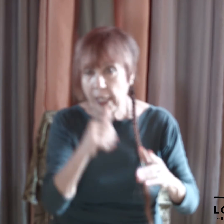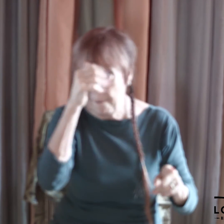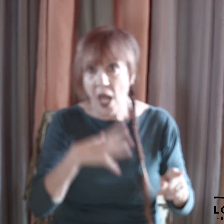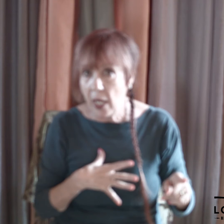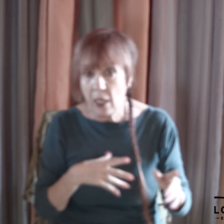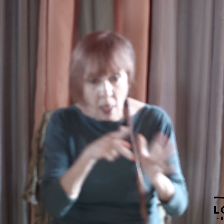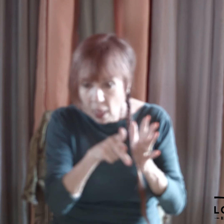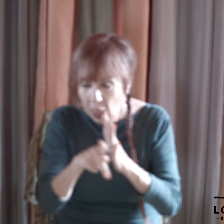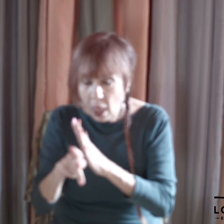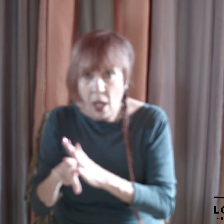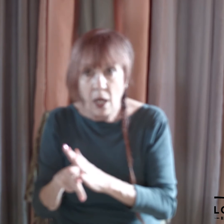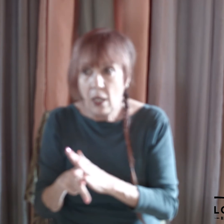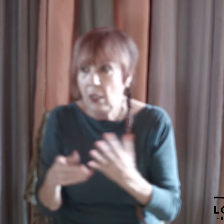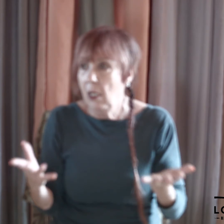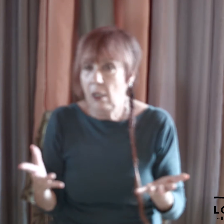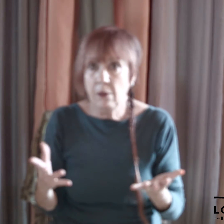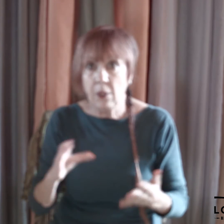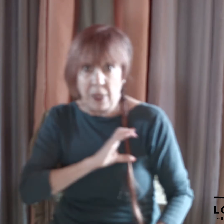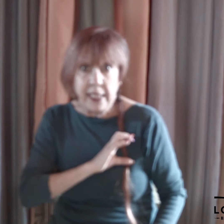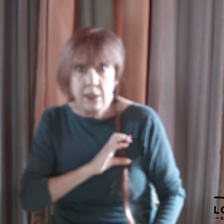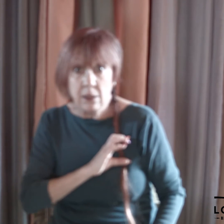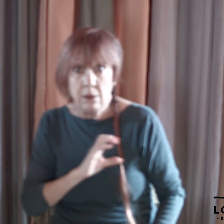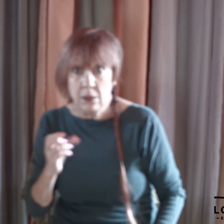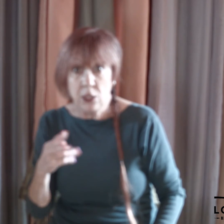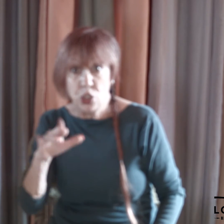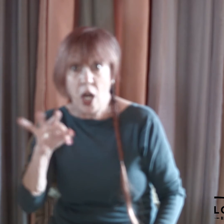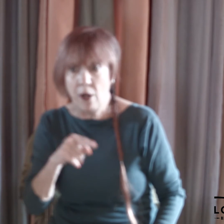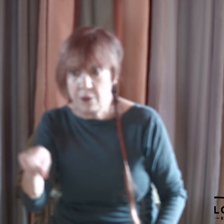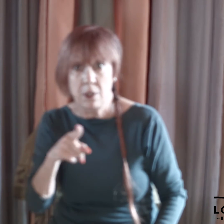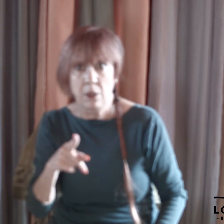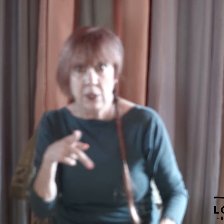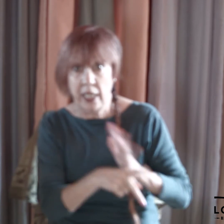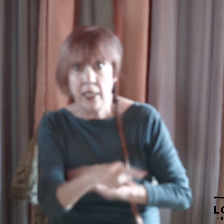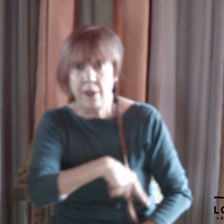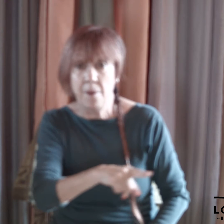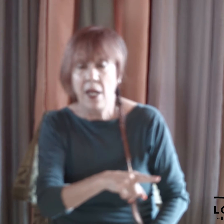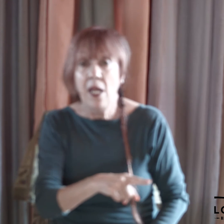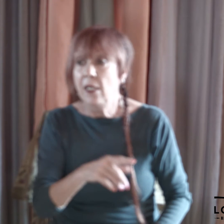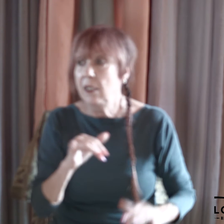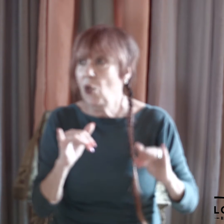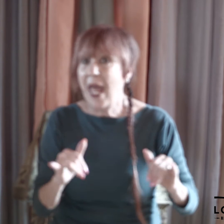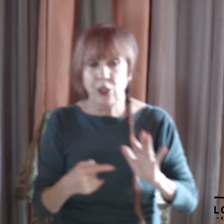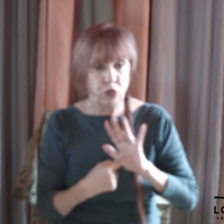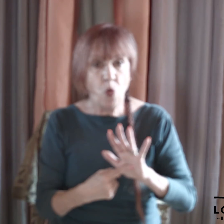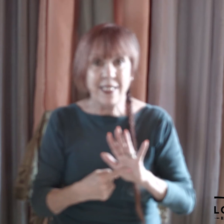by police and sheriff, and just the status of race in this country,